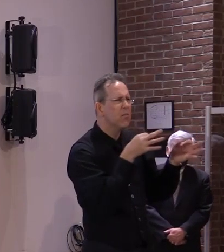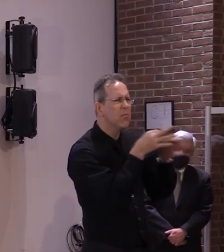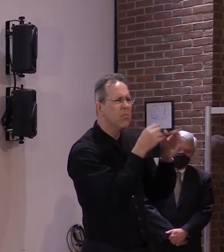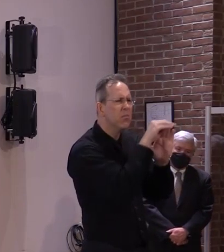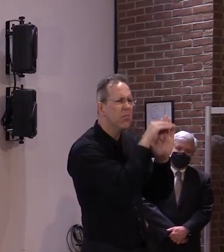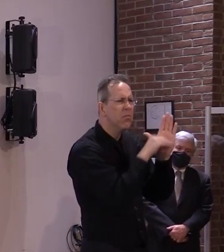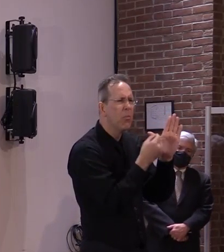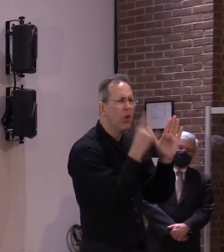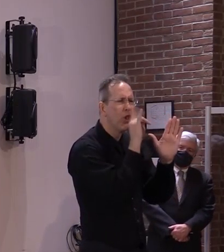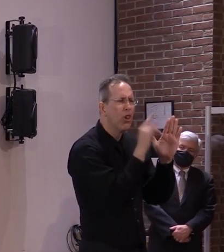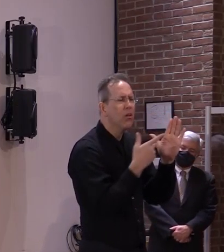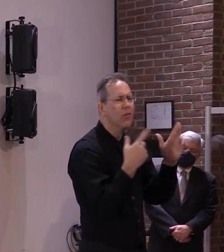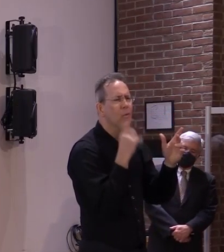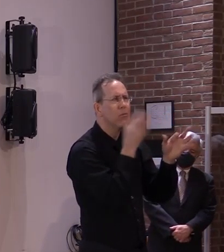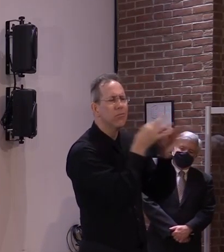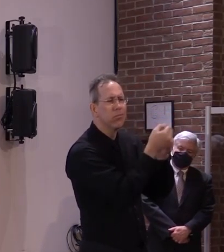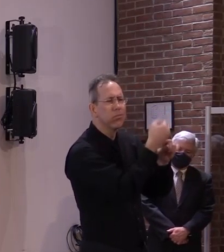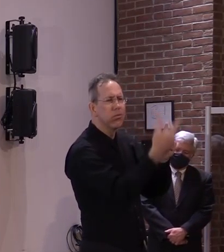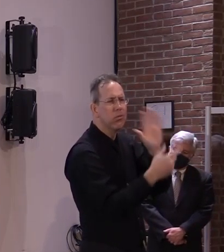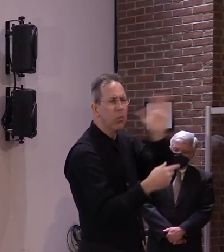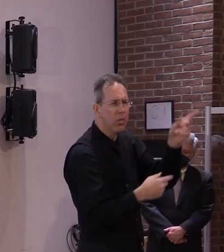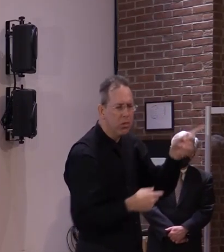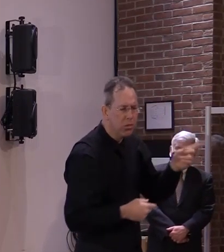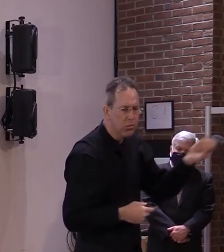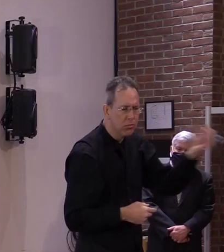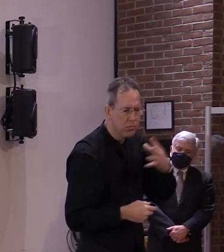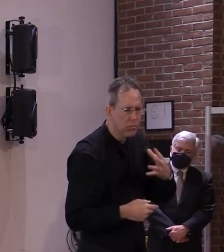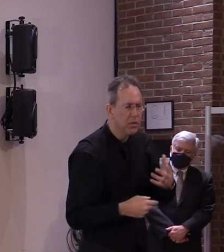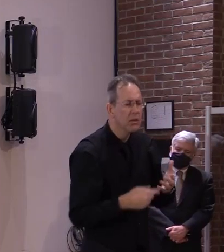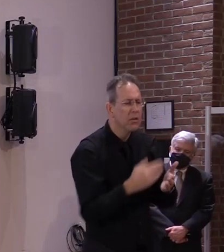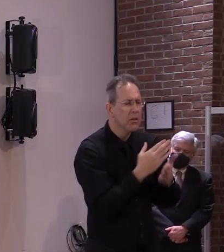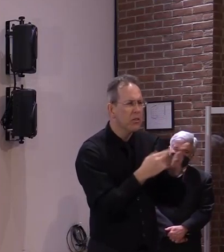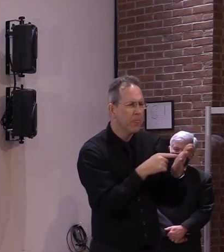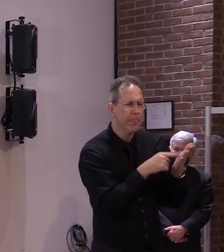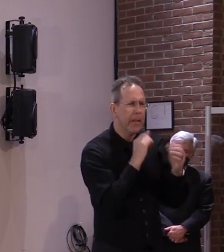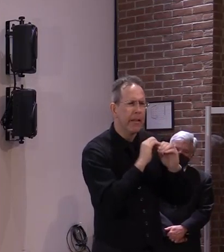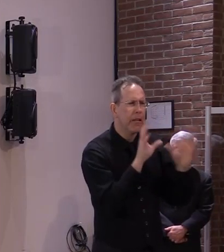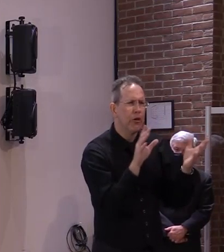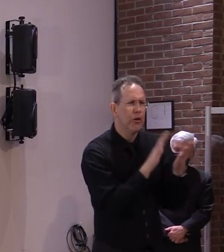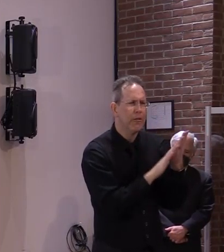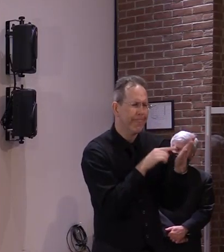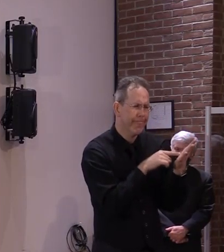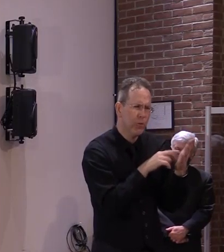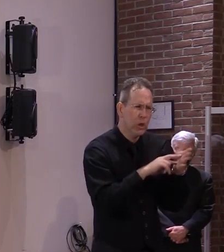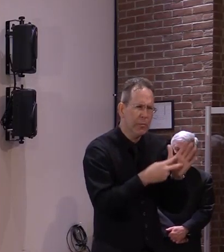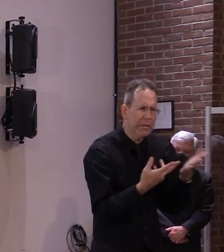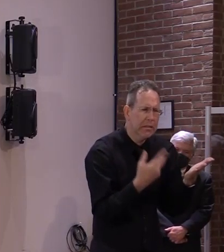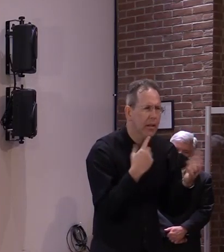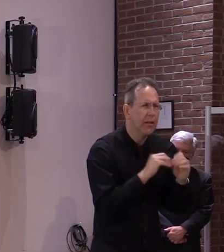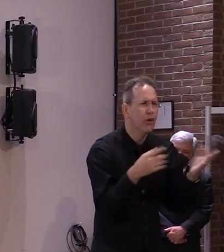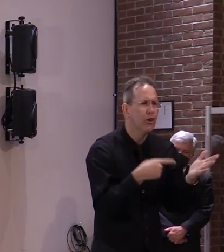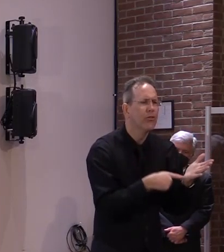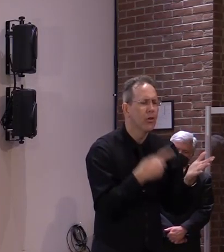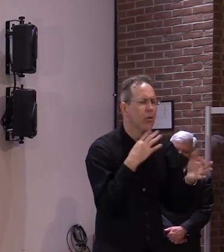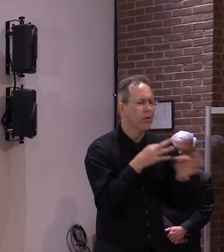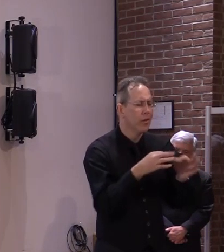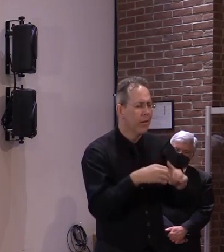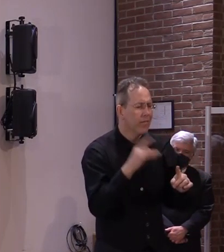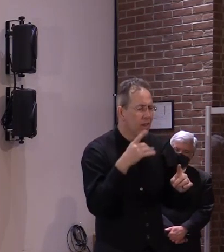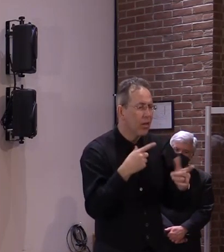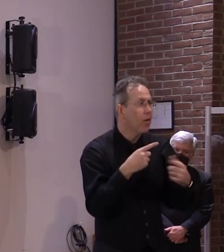work out. And we know there will be a lot of what-ifs that will come as a result. So I want to be clear. This will